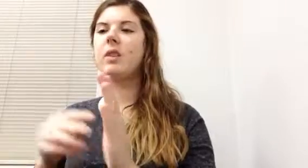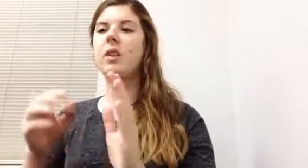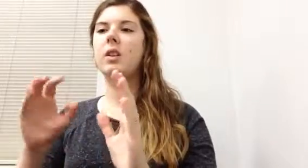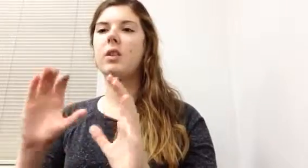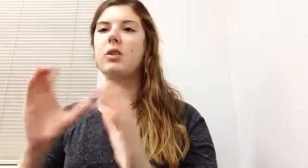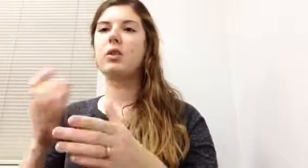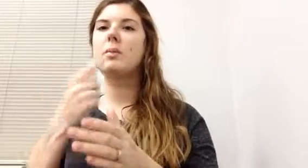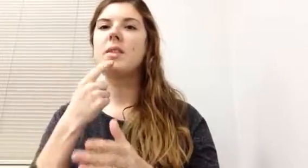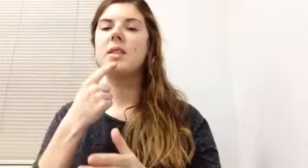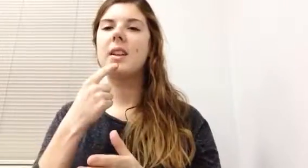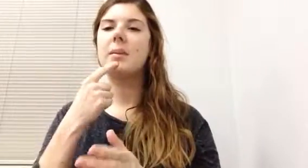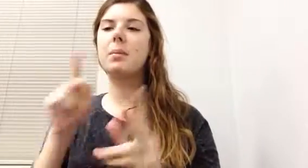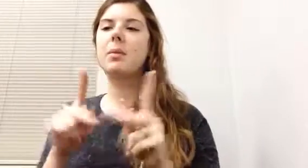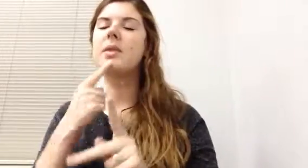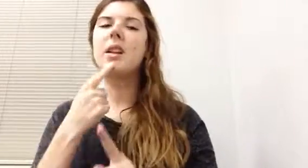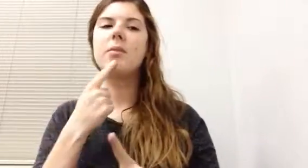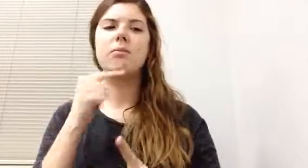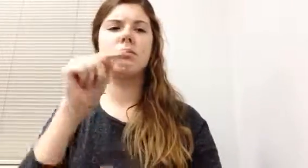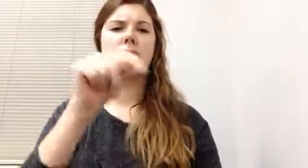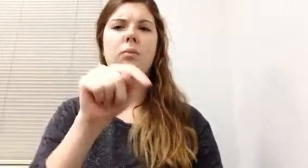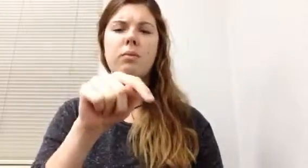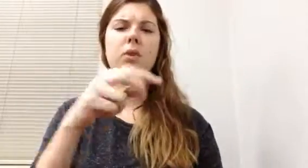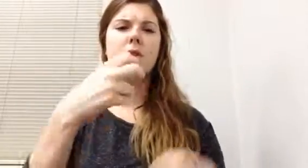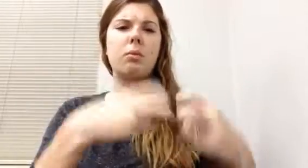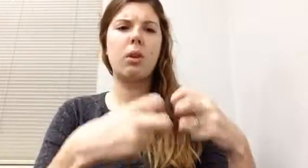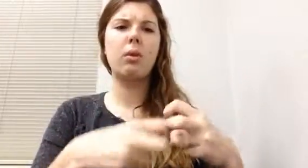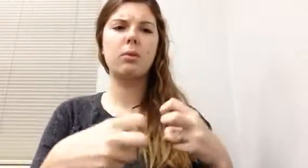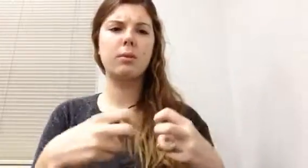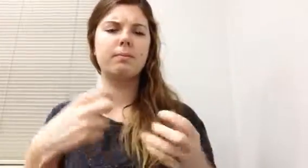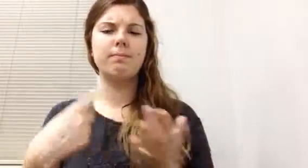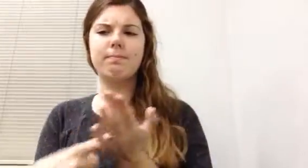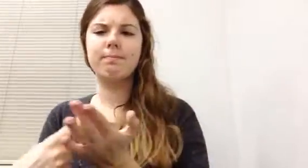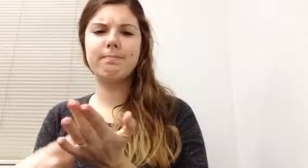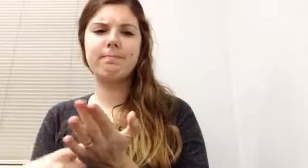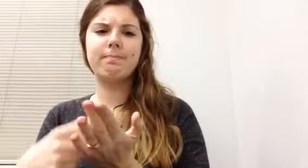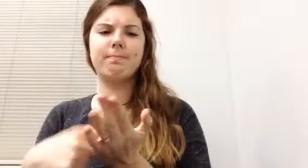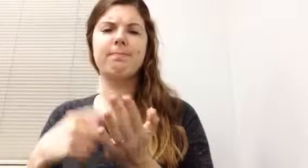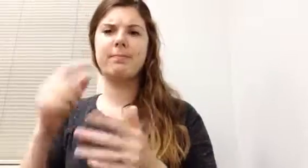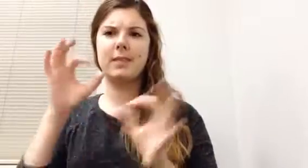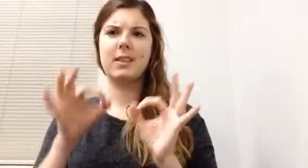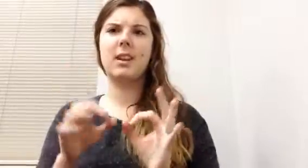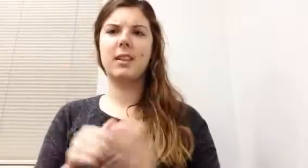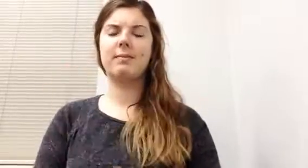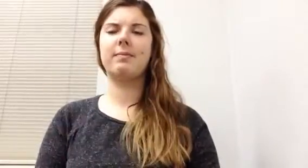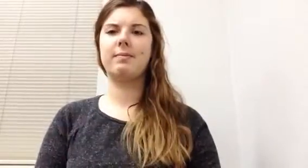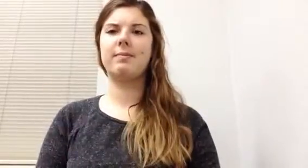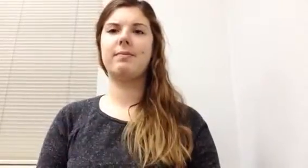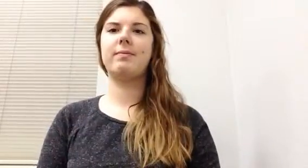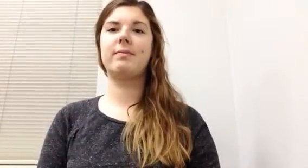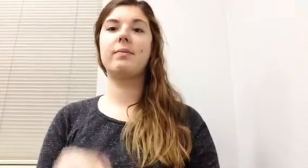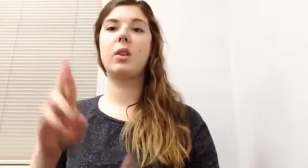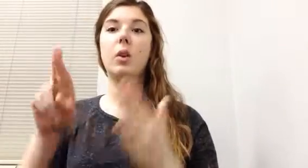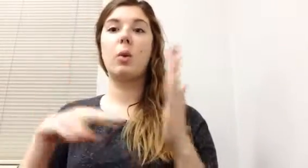create that meaning around some particular issue. Roles are behaviors, norms are